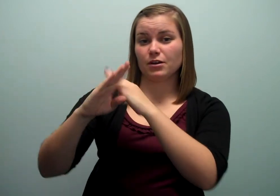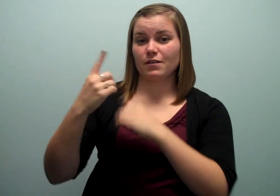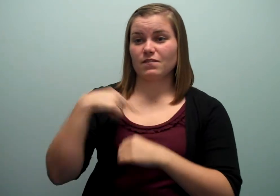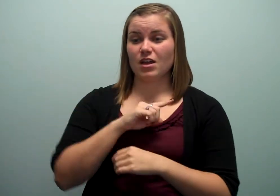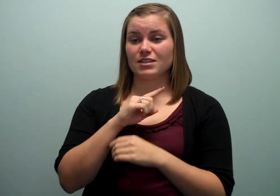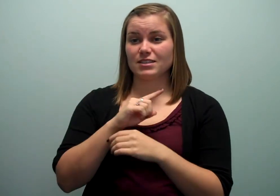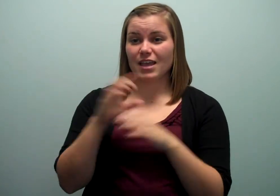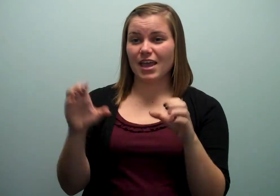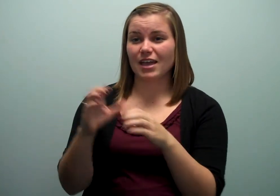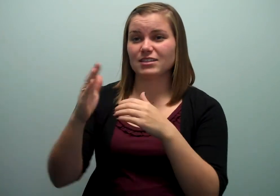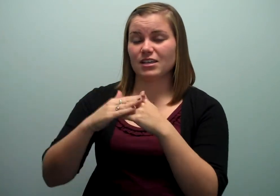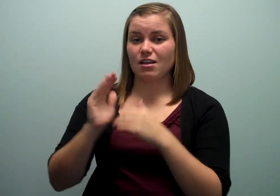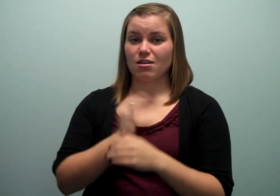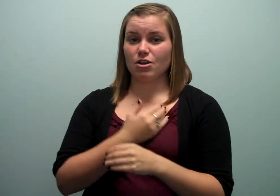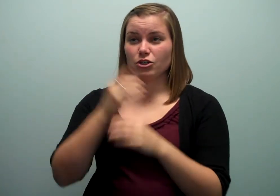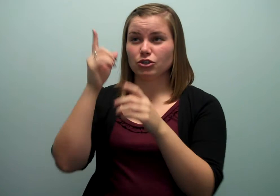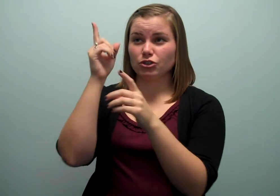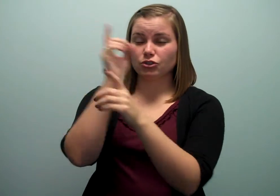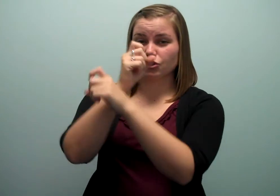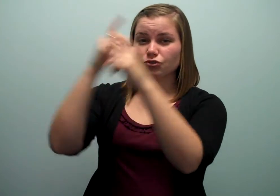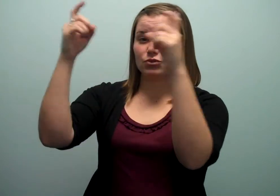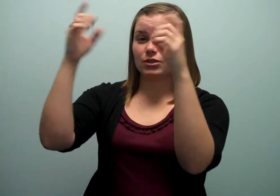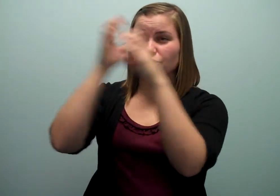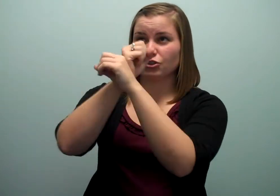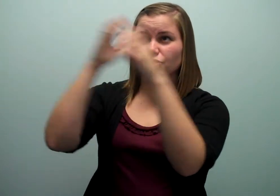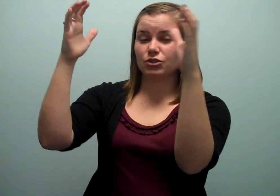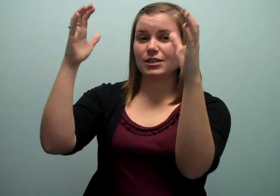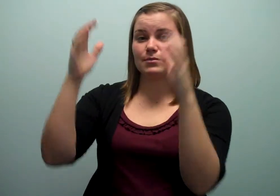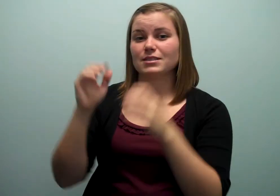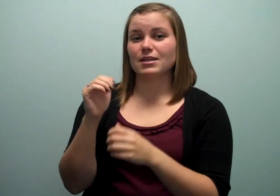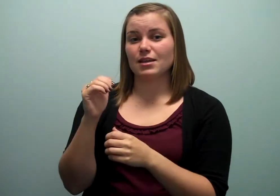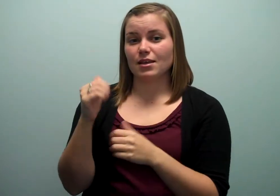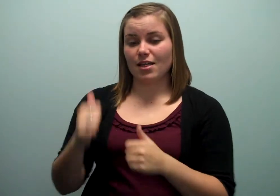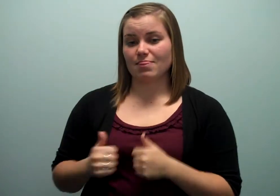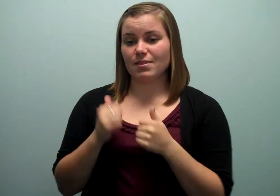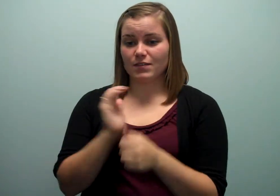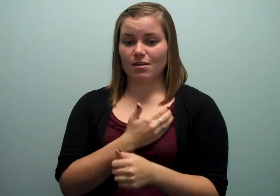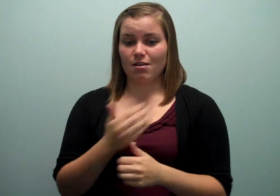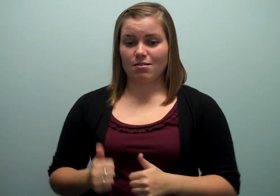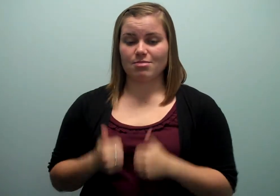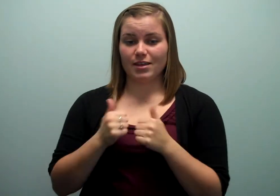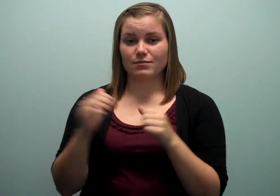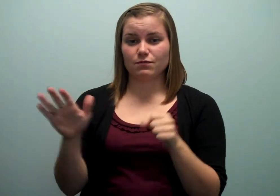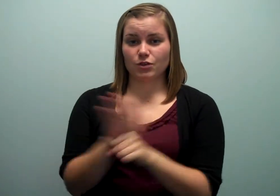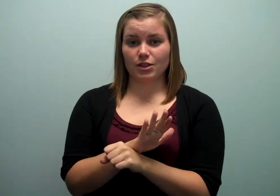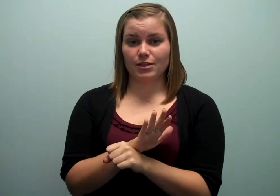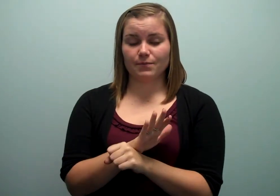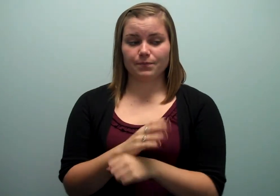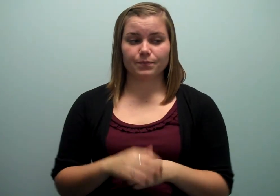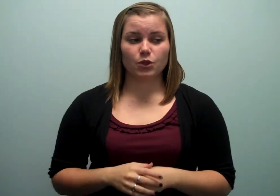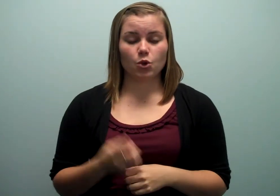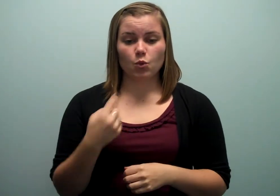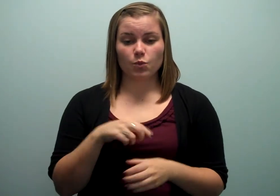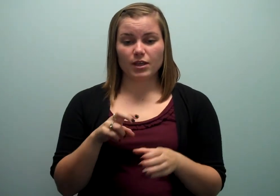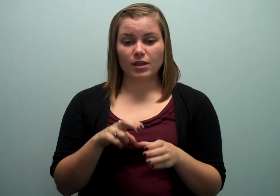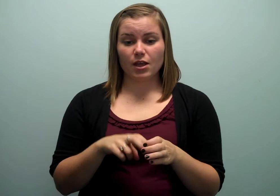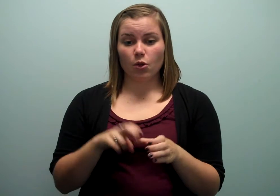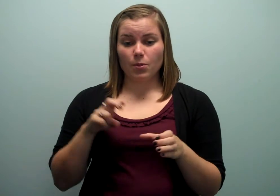dreams and living our lives fully. We hold back from participating in life fully because we are